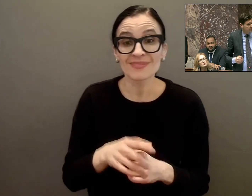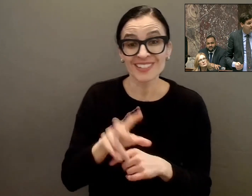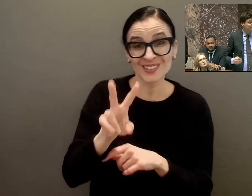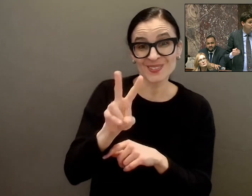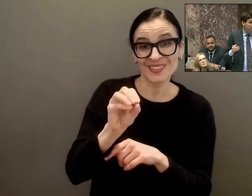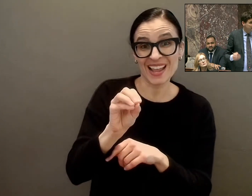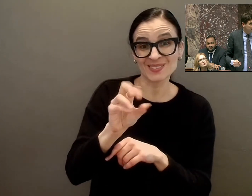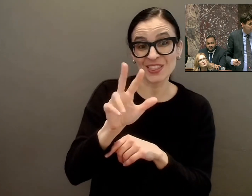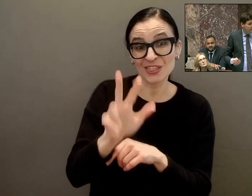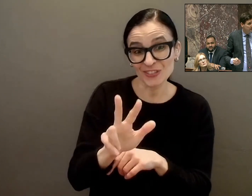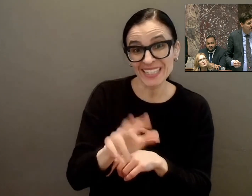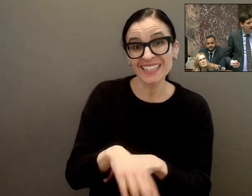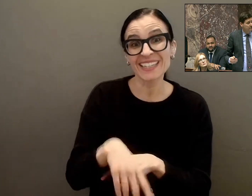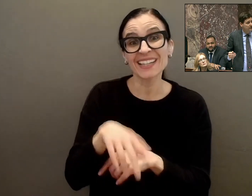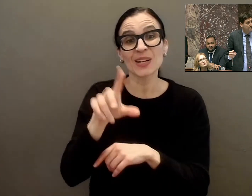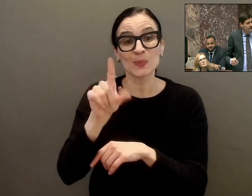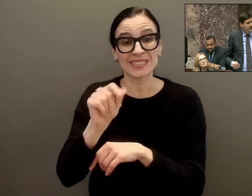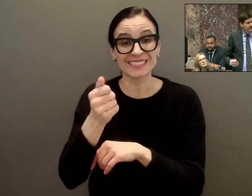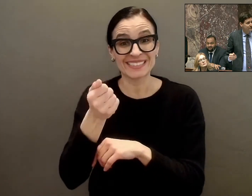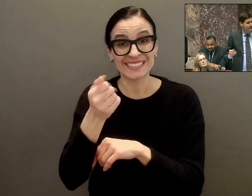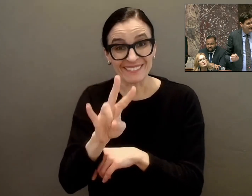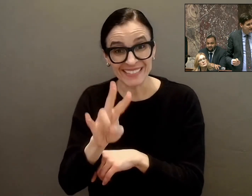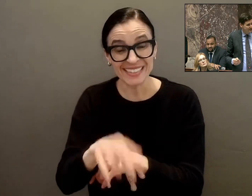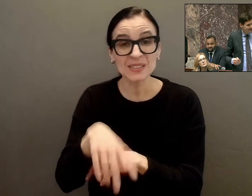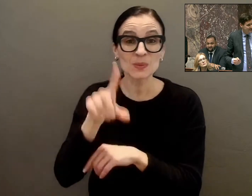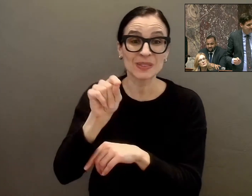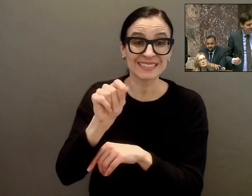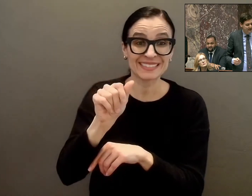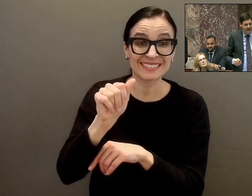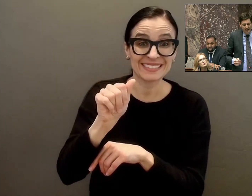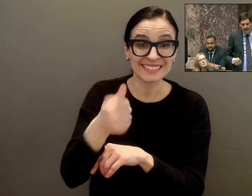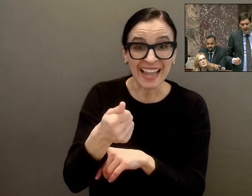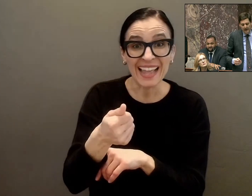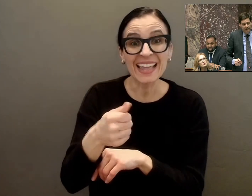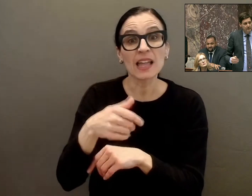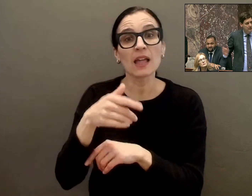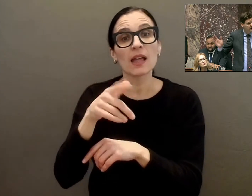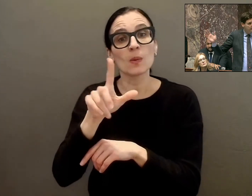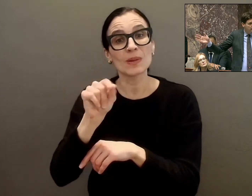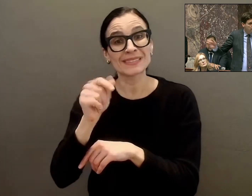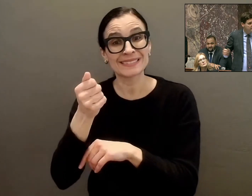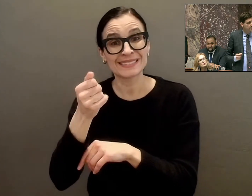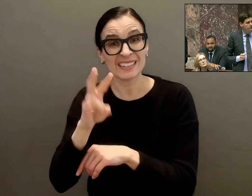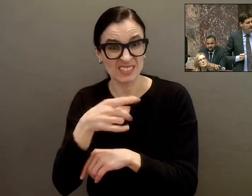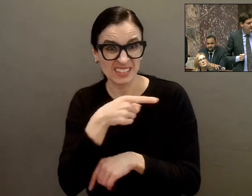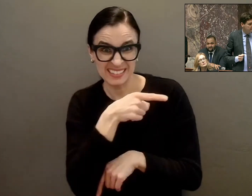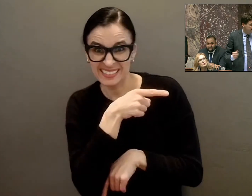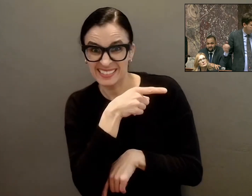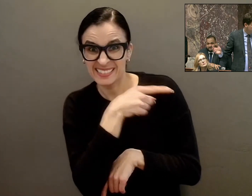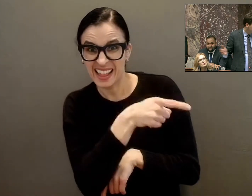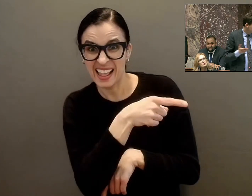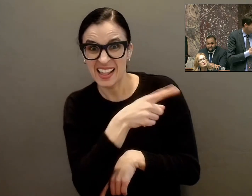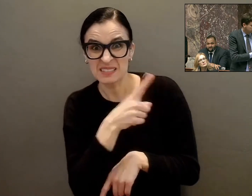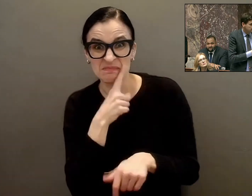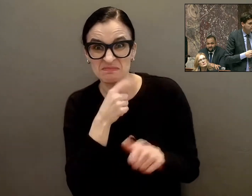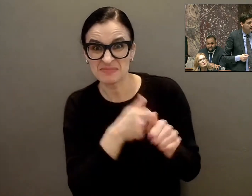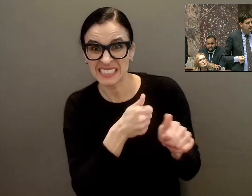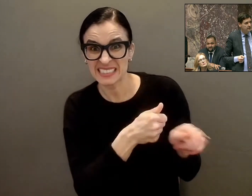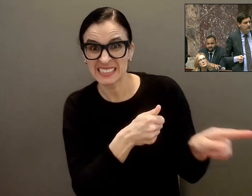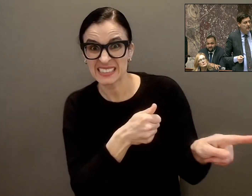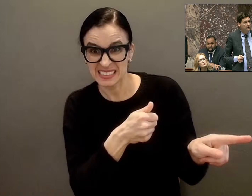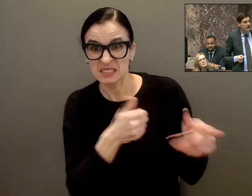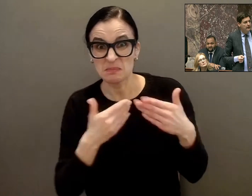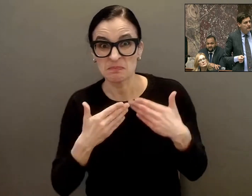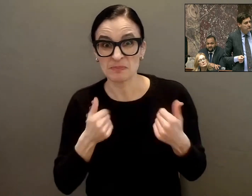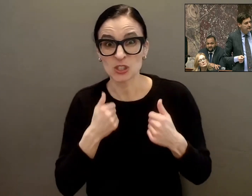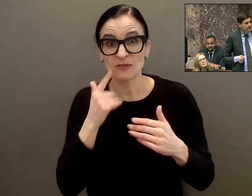side of the House. In fact, he was the Minister for Indigenous Relations. If the member wants to strike these committees, I encourage him to talk to